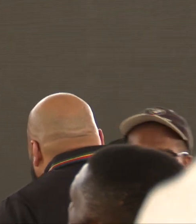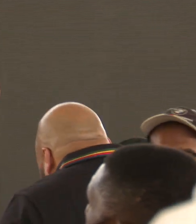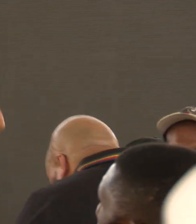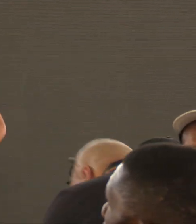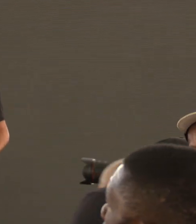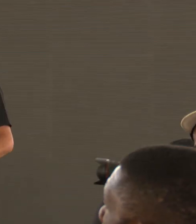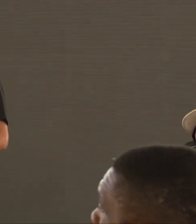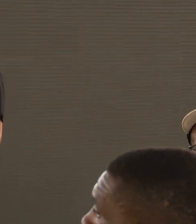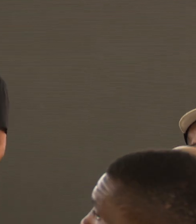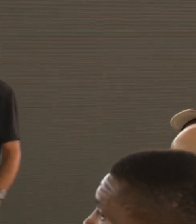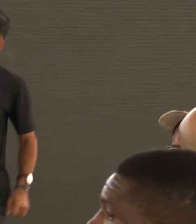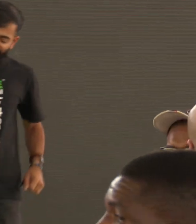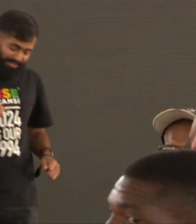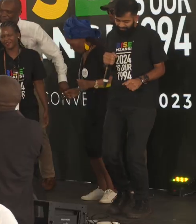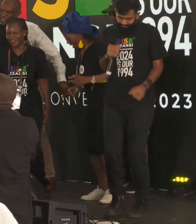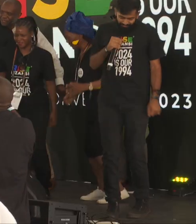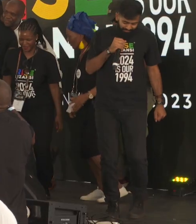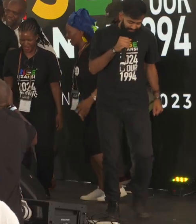Wamukhalelane